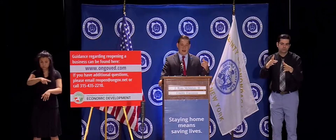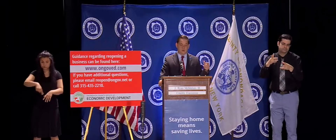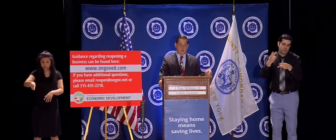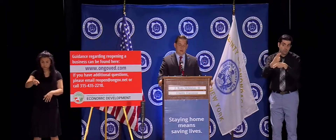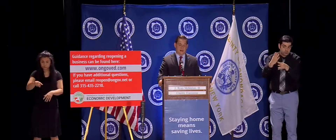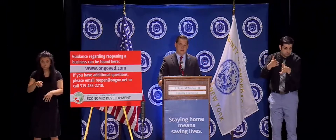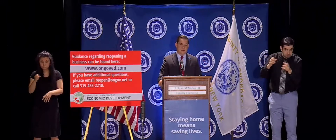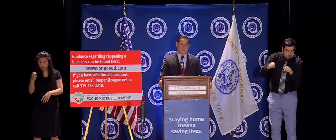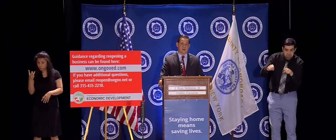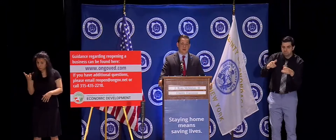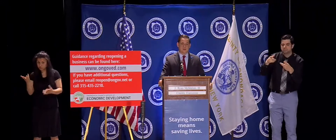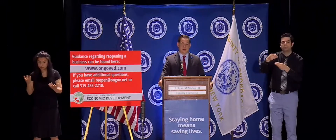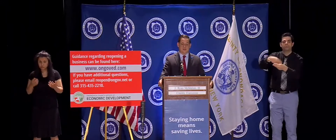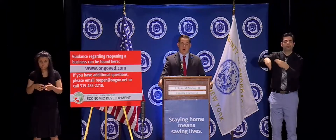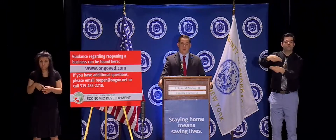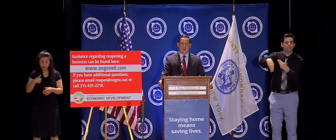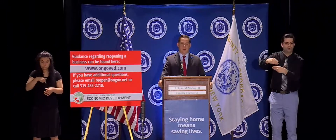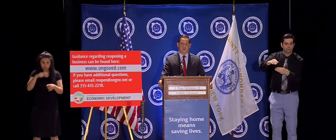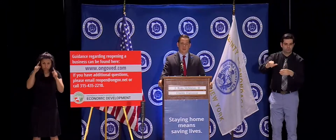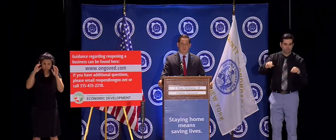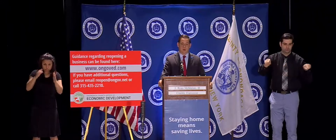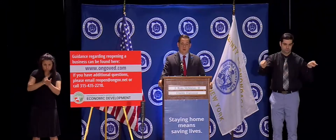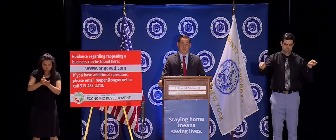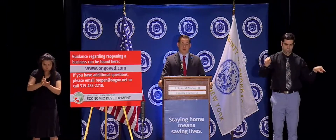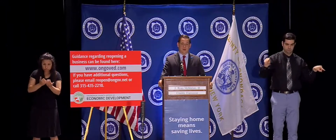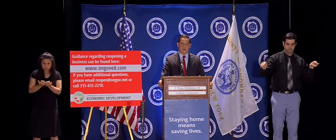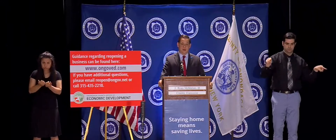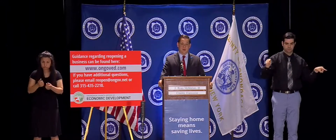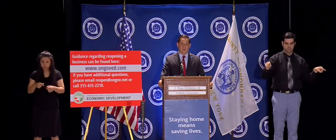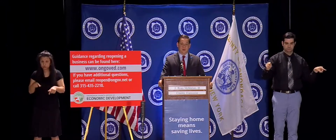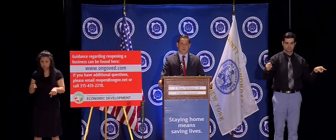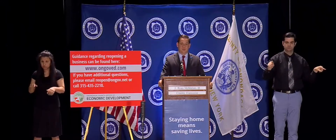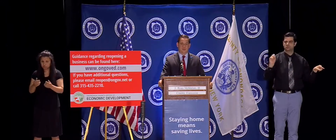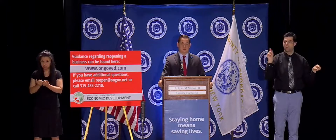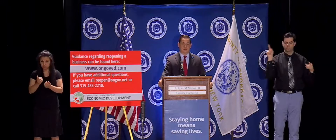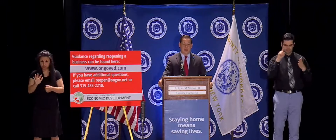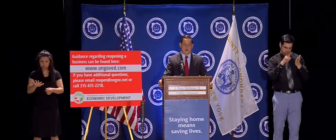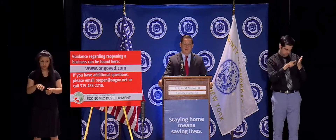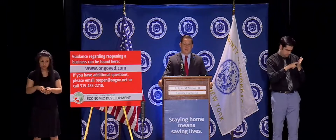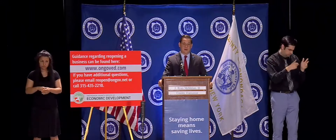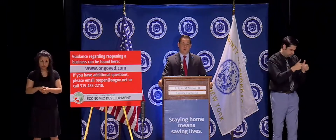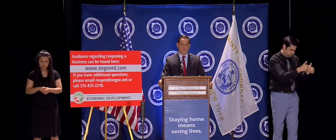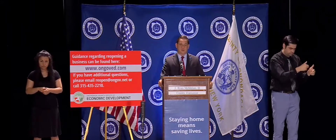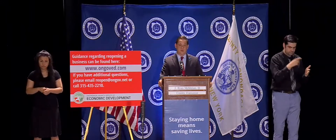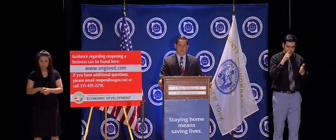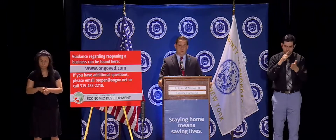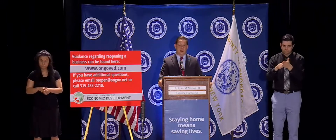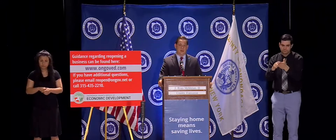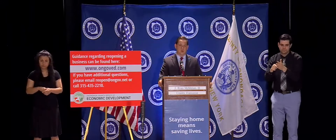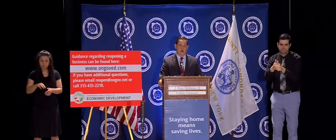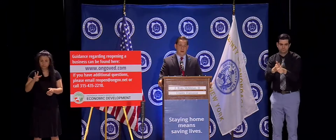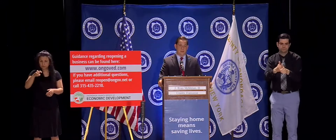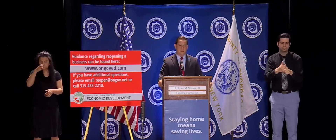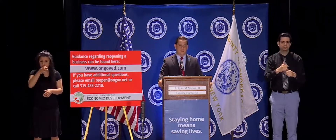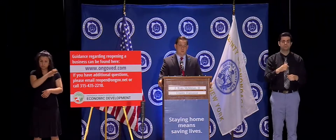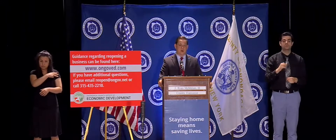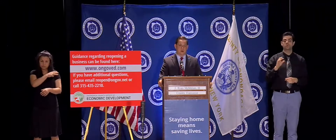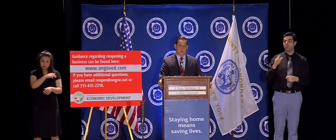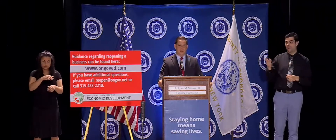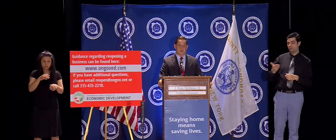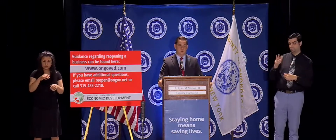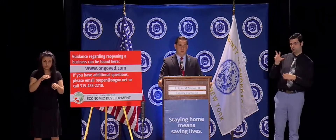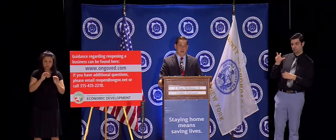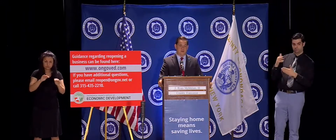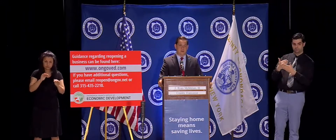other than a household contact. So that's all done. That's part of the training that our 300 tracers got, was to learn how to do that, and that's part